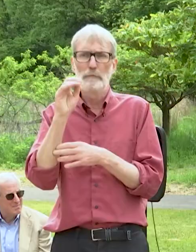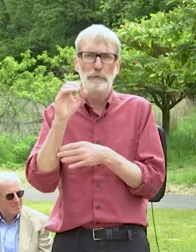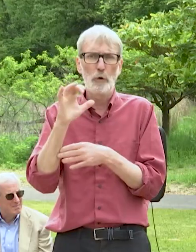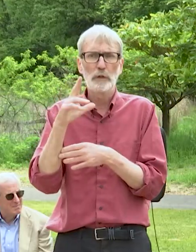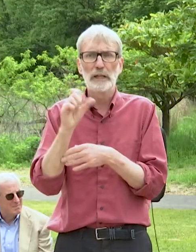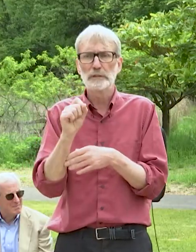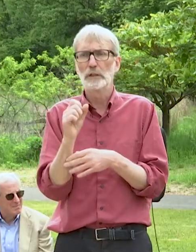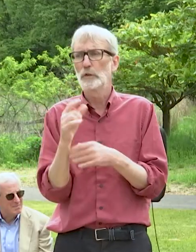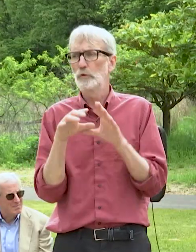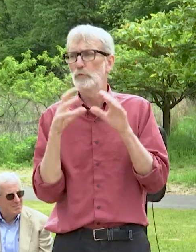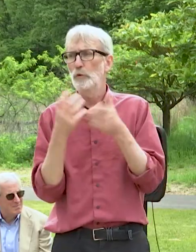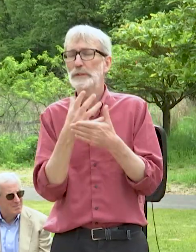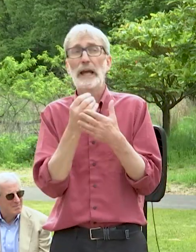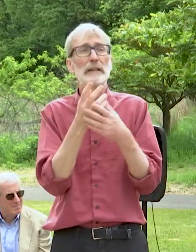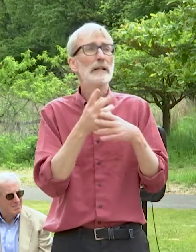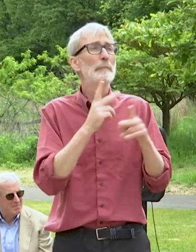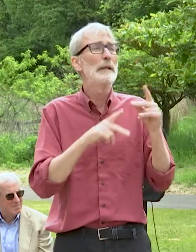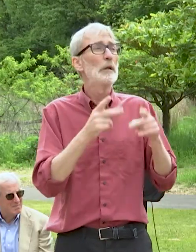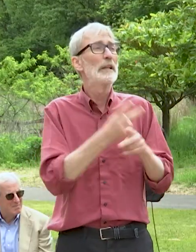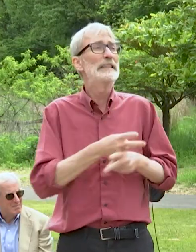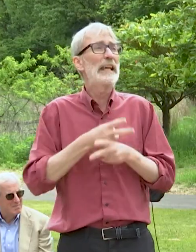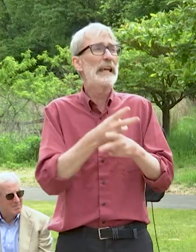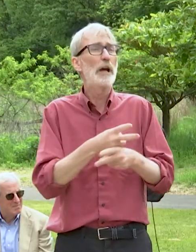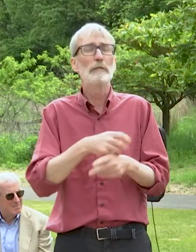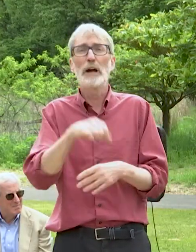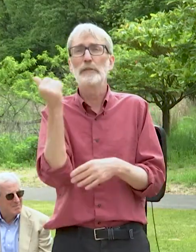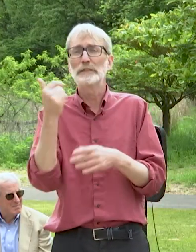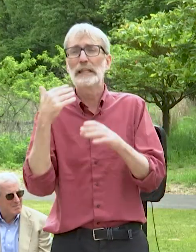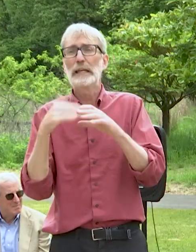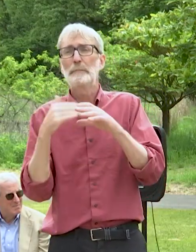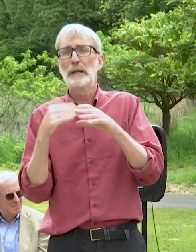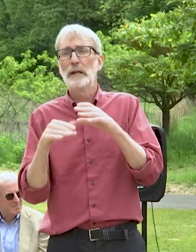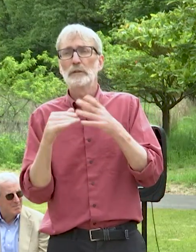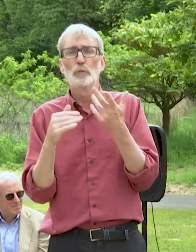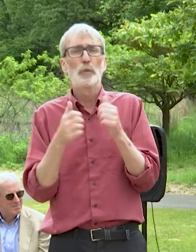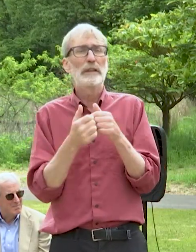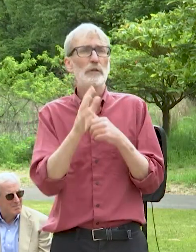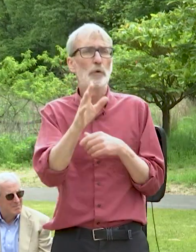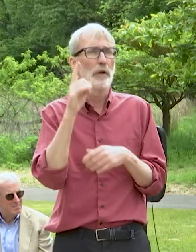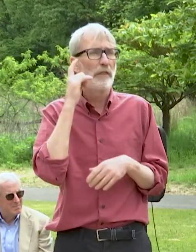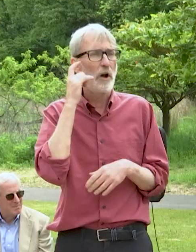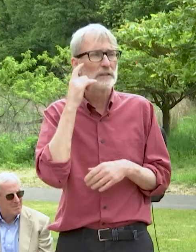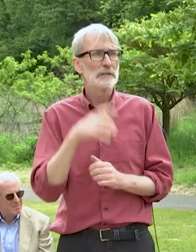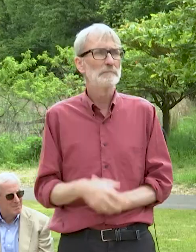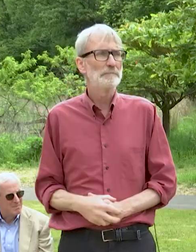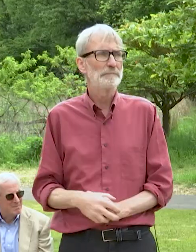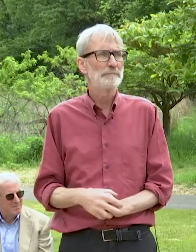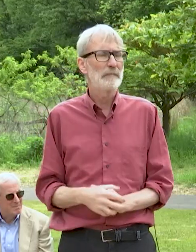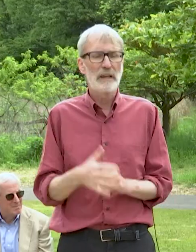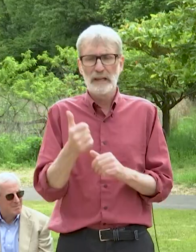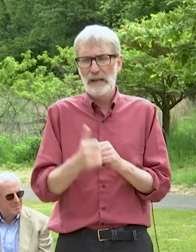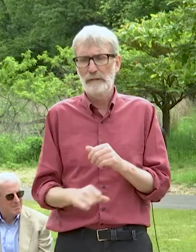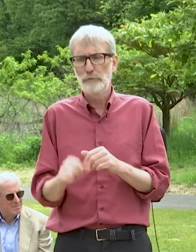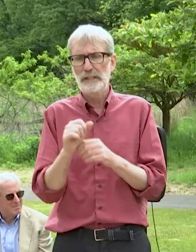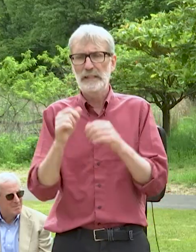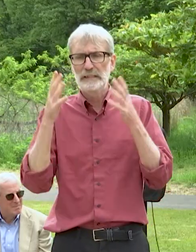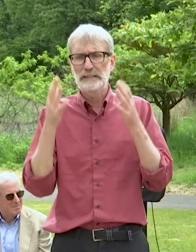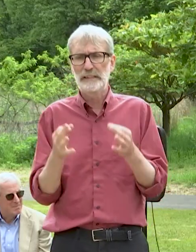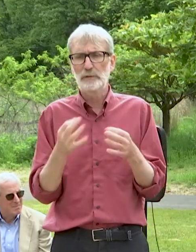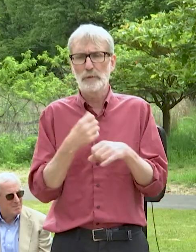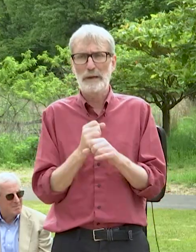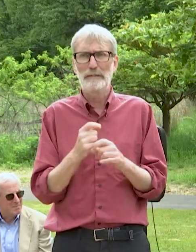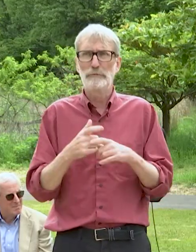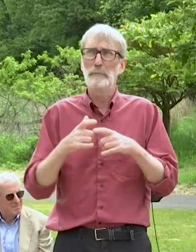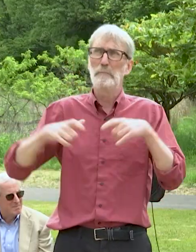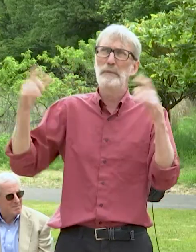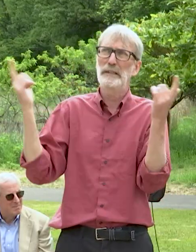surveys. Thank you to the caregivers who just sent us an email giving us their thoughts. Every decision we made on this project, from the big